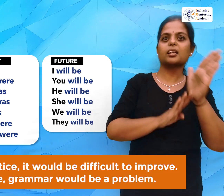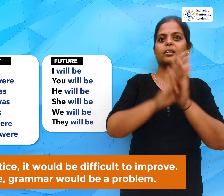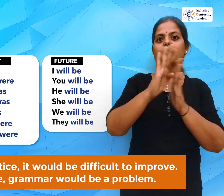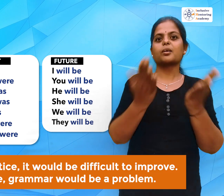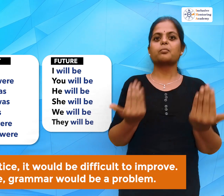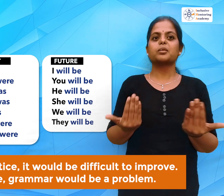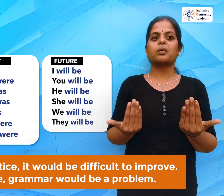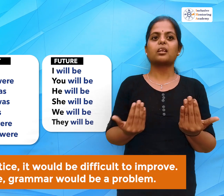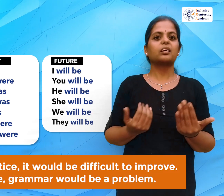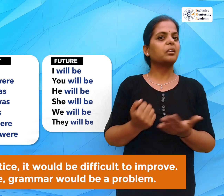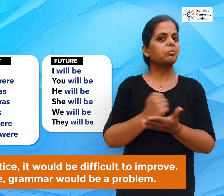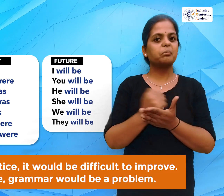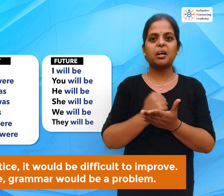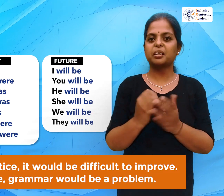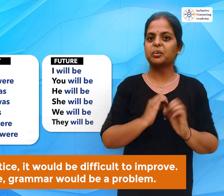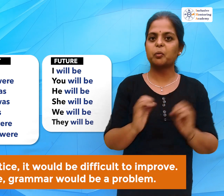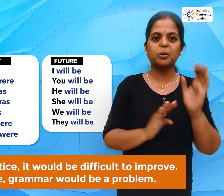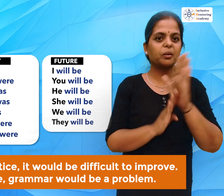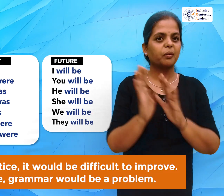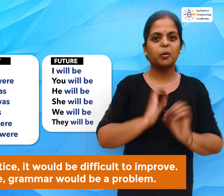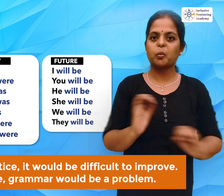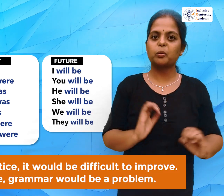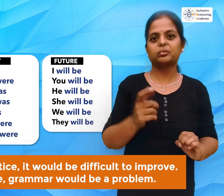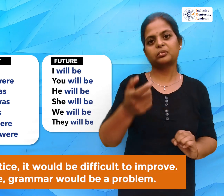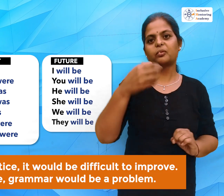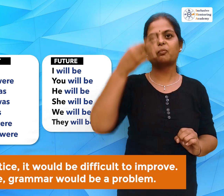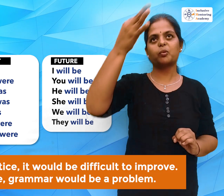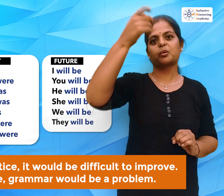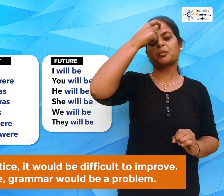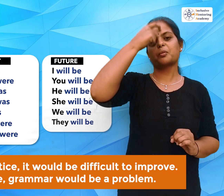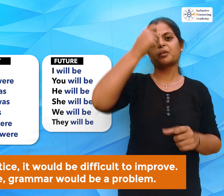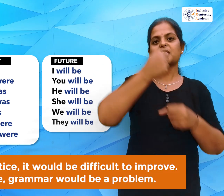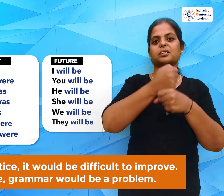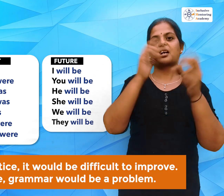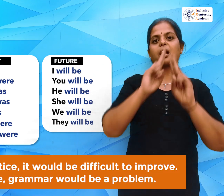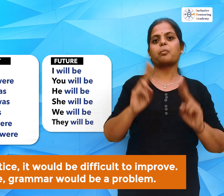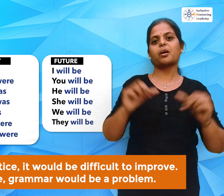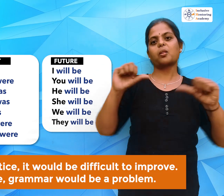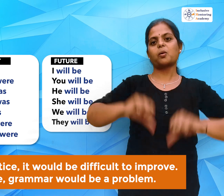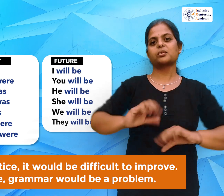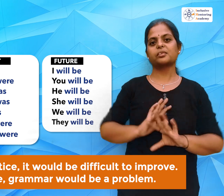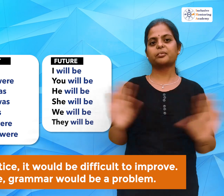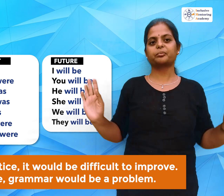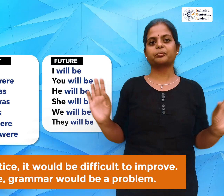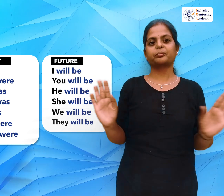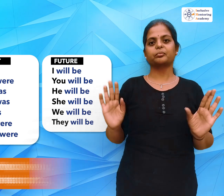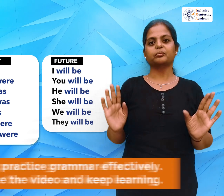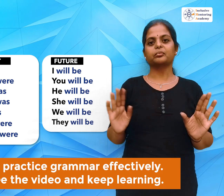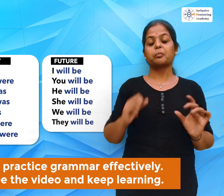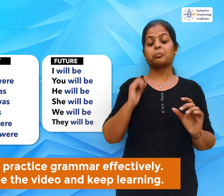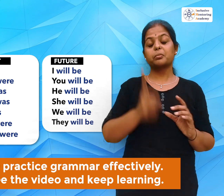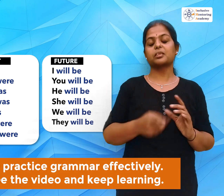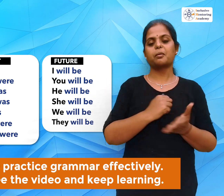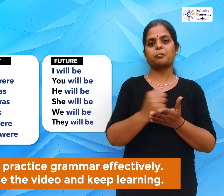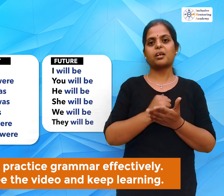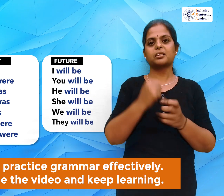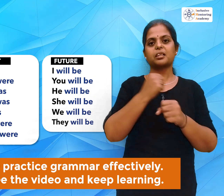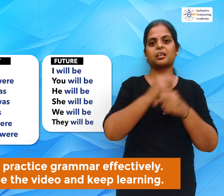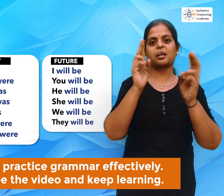Without practice, it would be difficult to improve. In future, grammar would be a problem. So please practice grammar